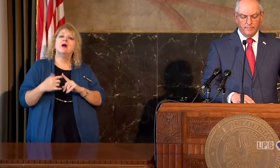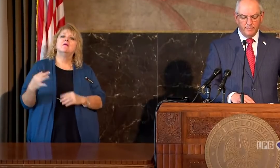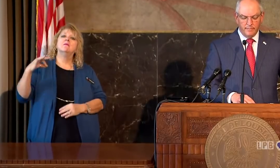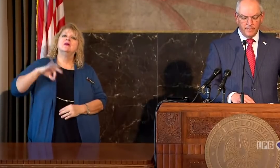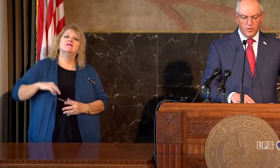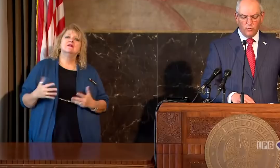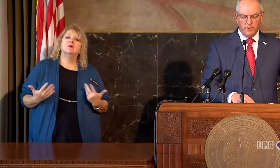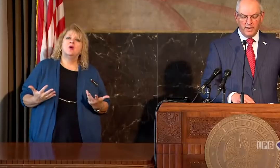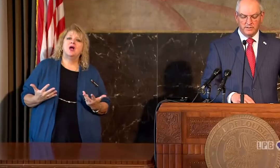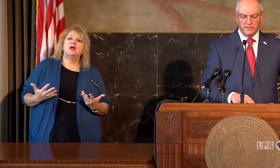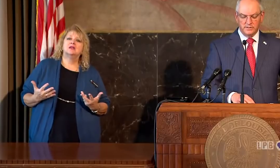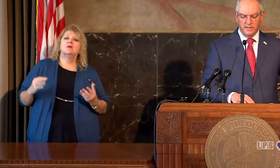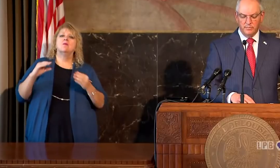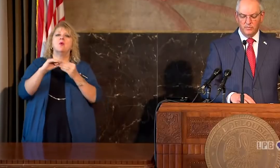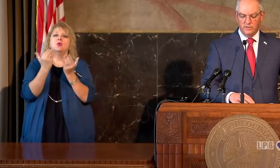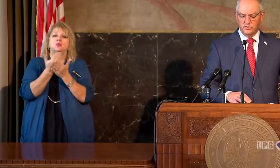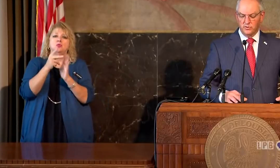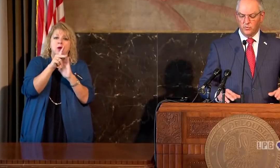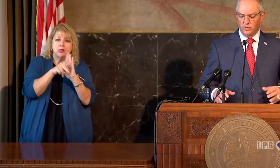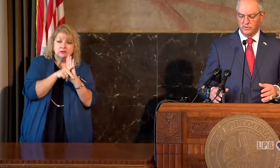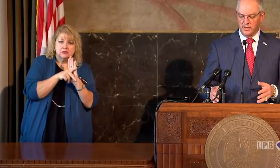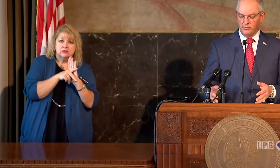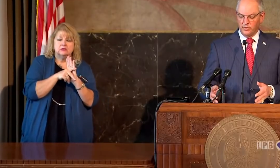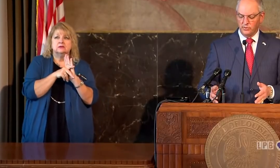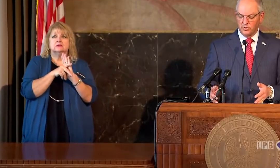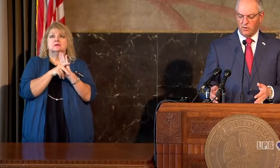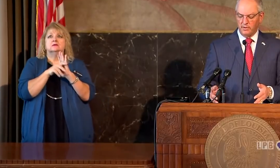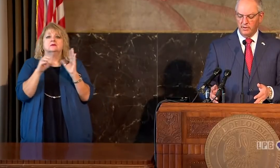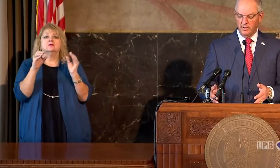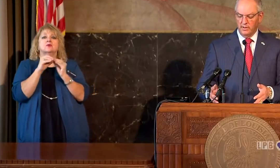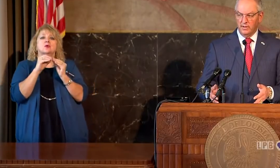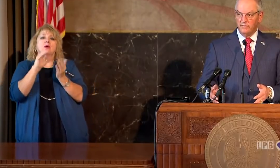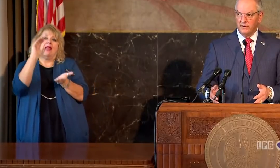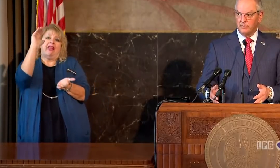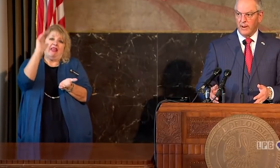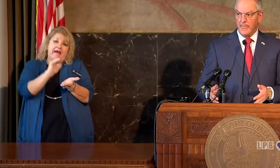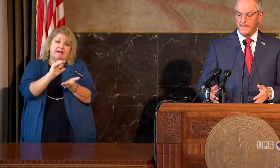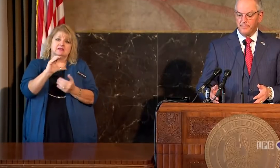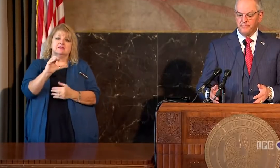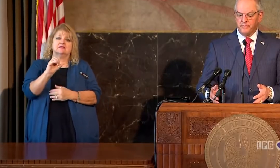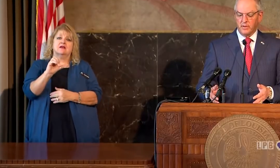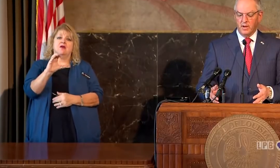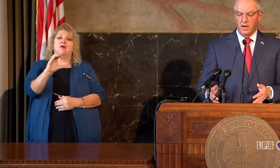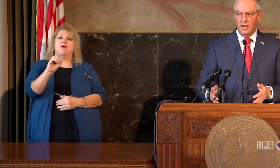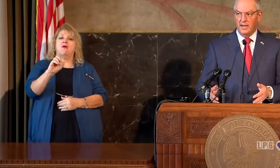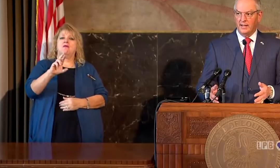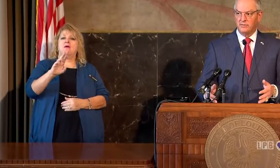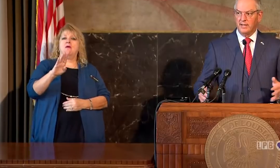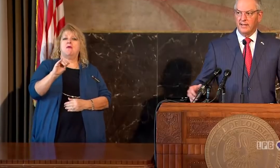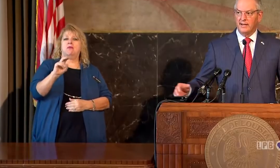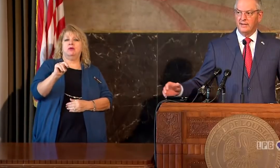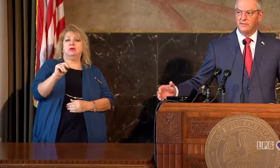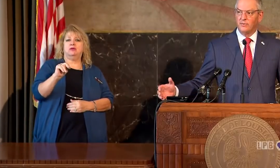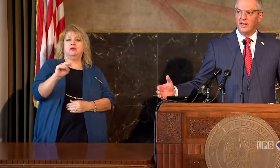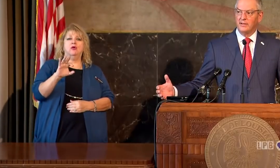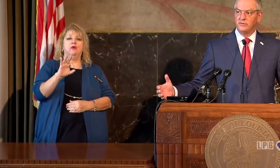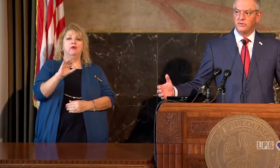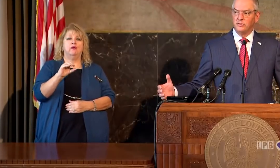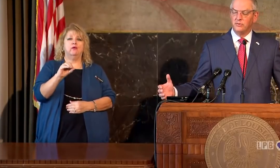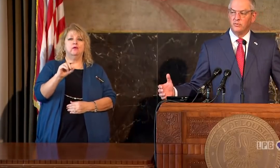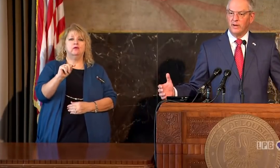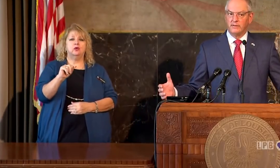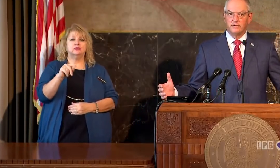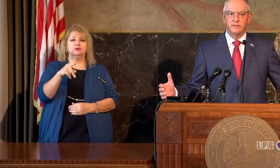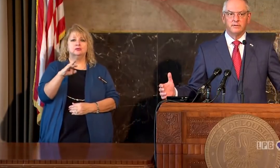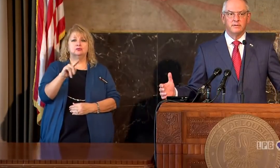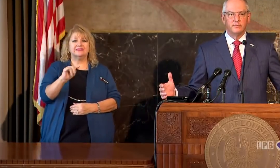from newer policies that move us towards a reduced carbon footprint. And I say that as it relates